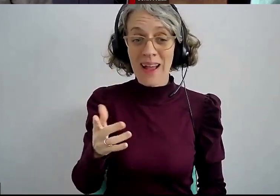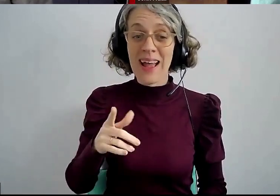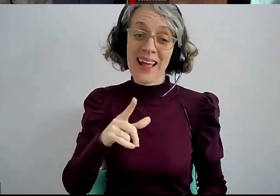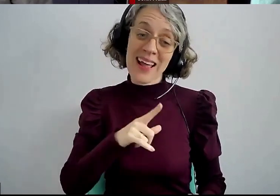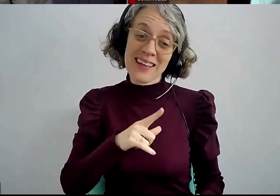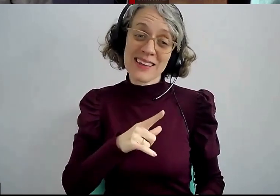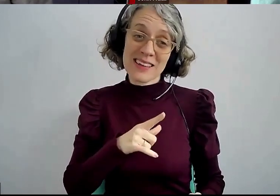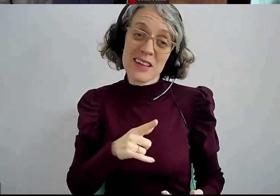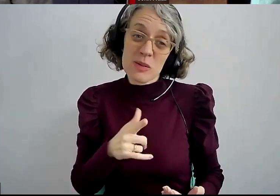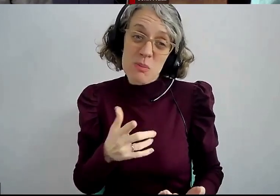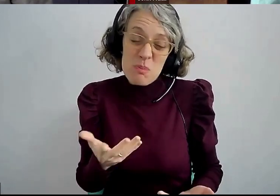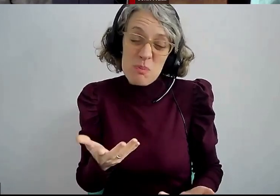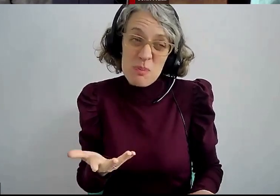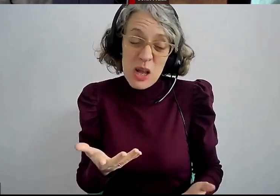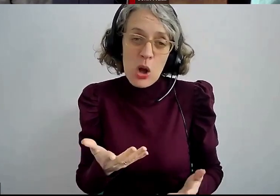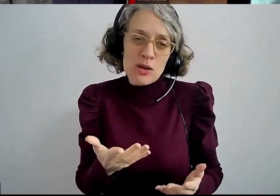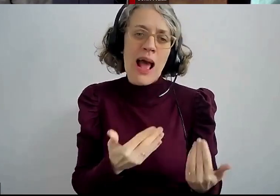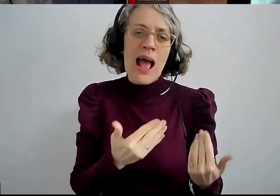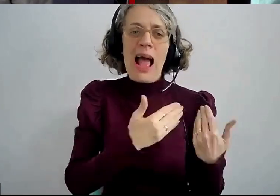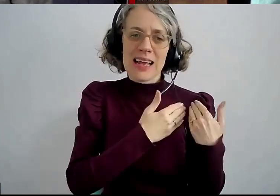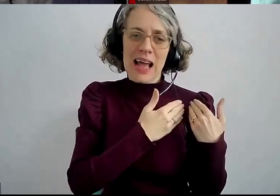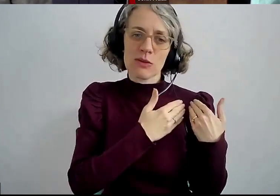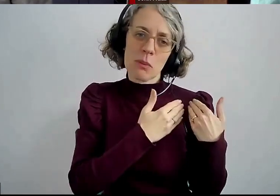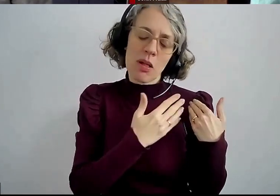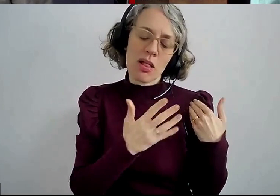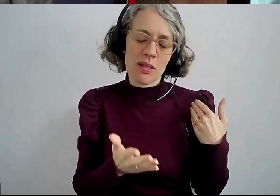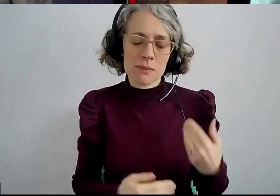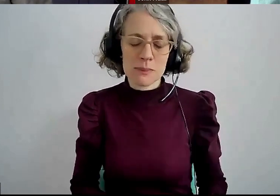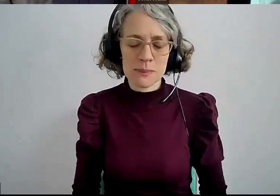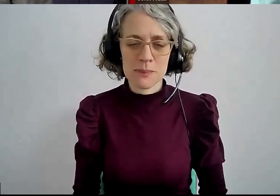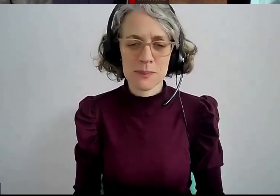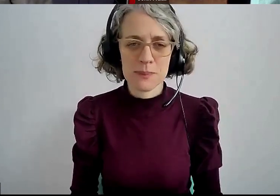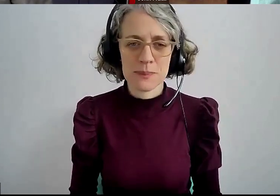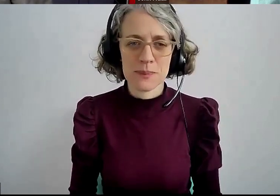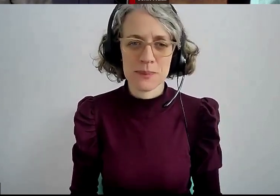are accountable.